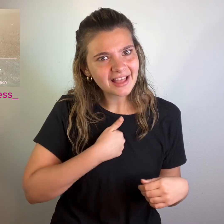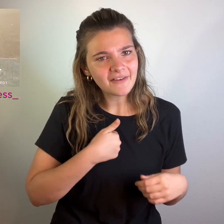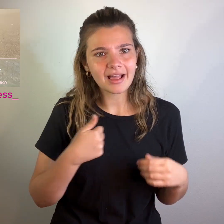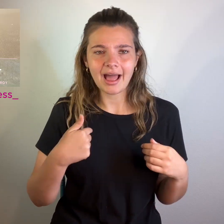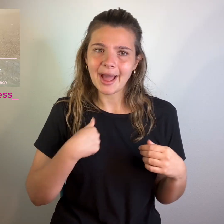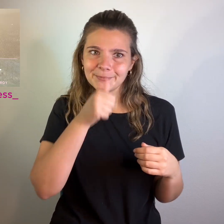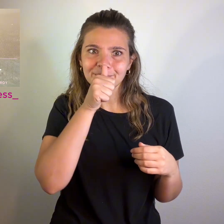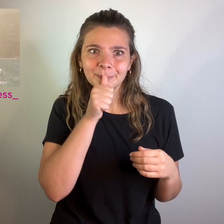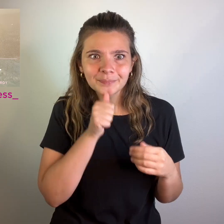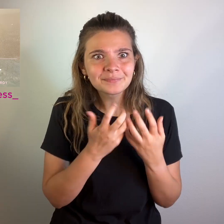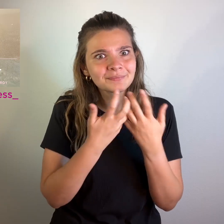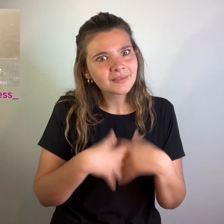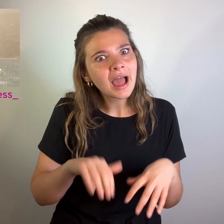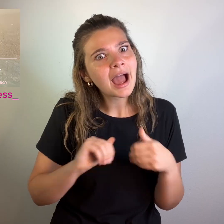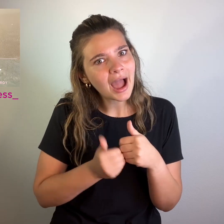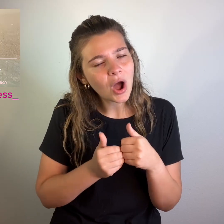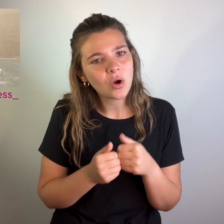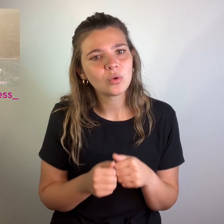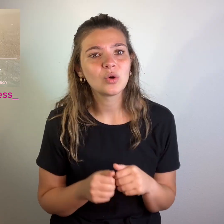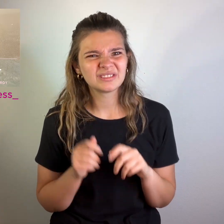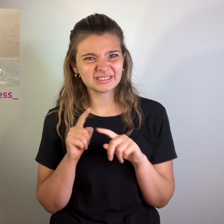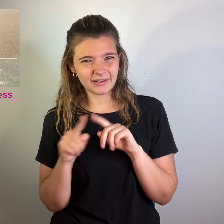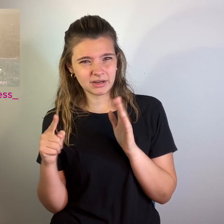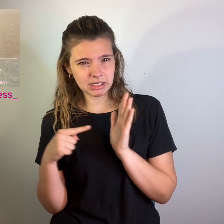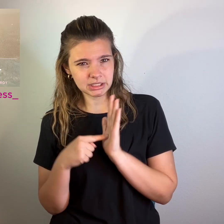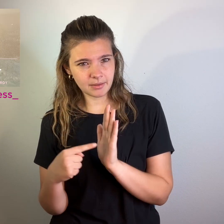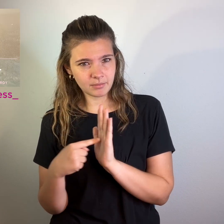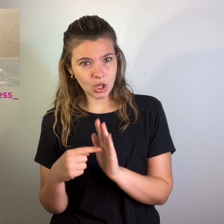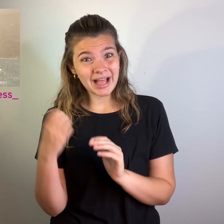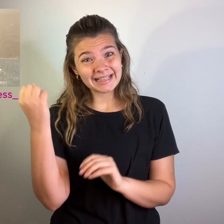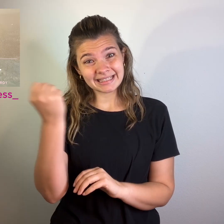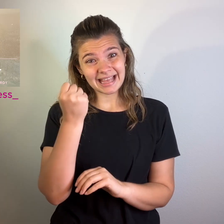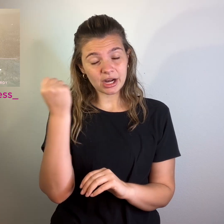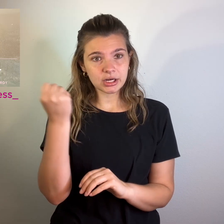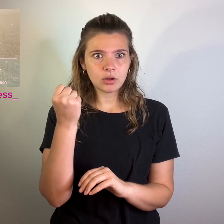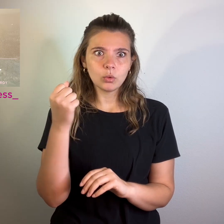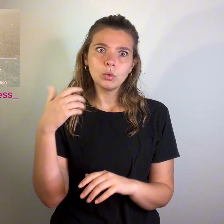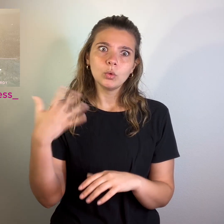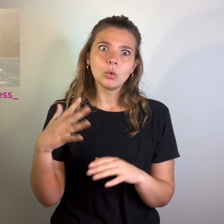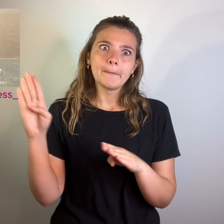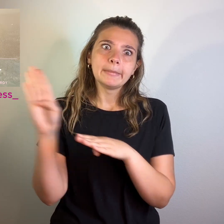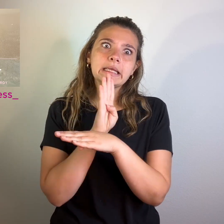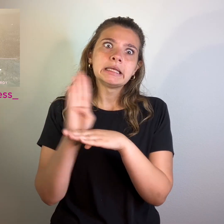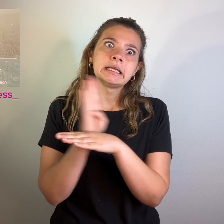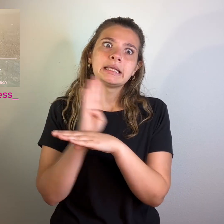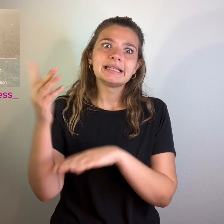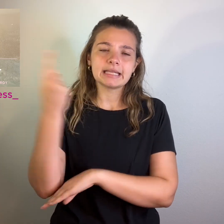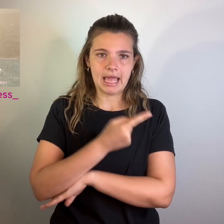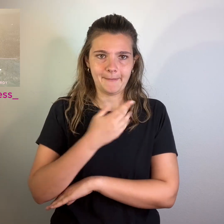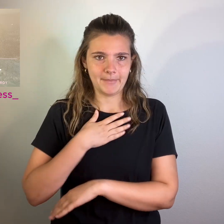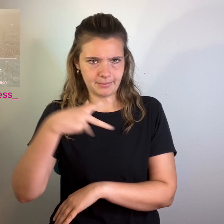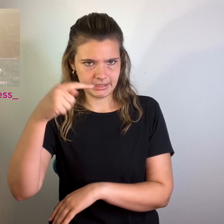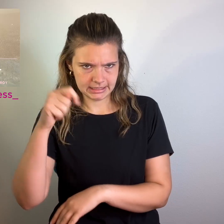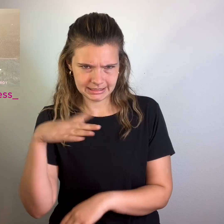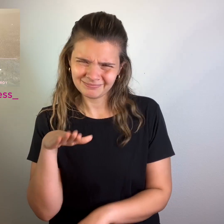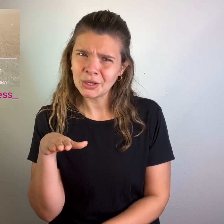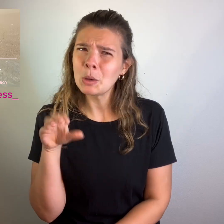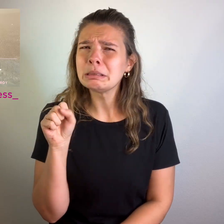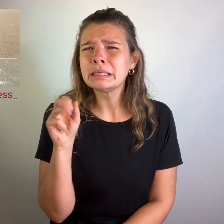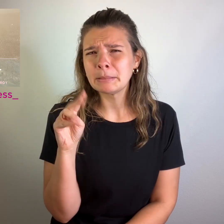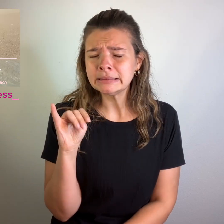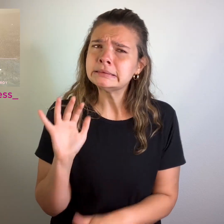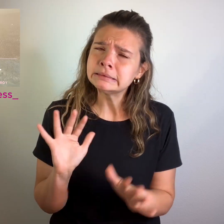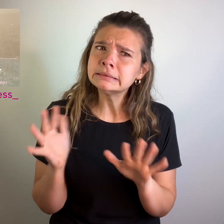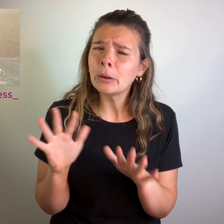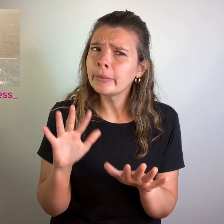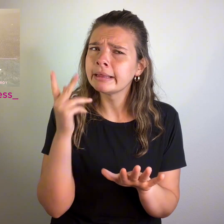Another example is on Saturday, I had a really big day, and my PT was already like, ooh, Sami, I don't know about all this. Let's see how your